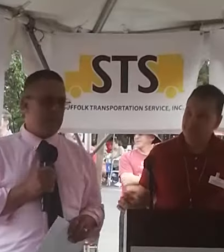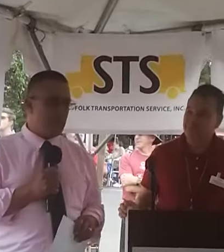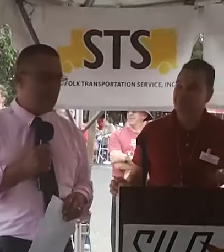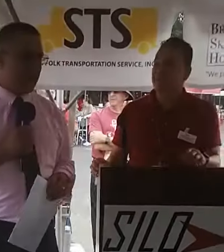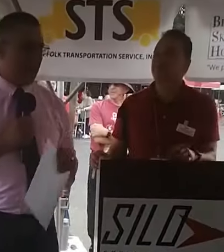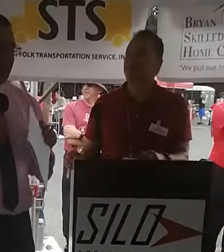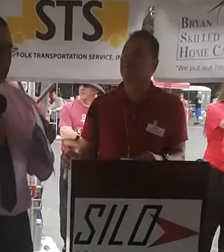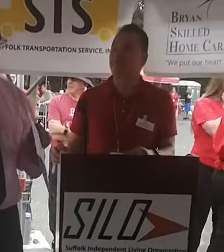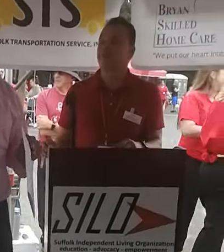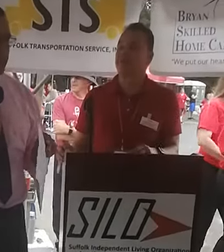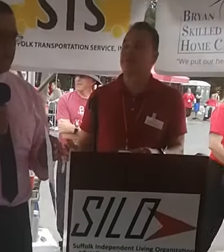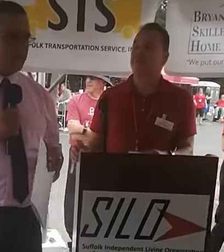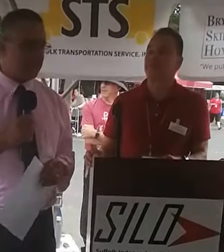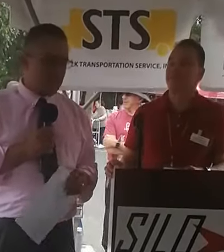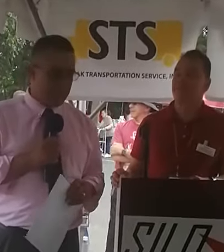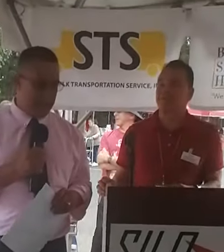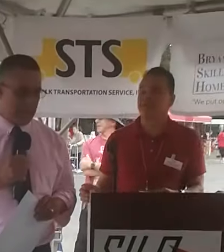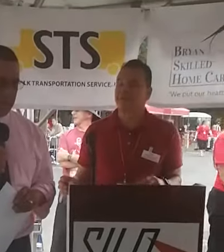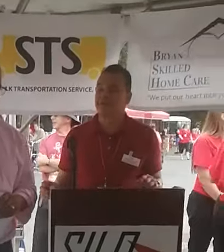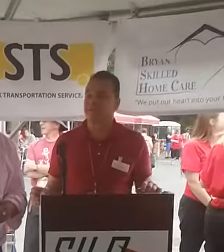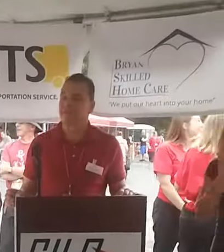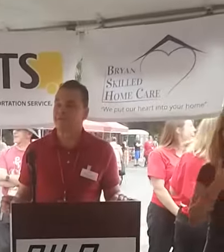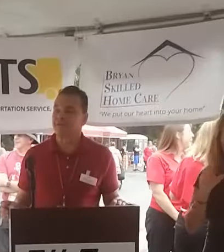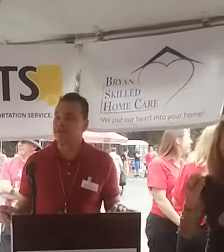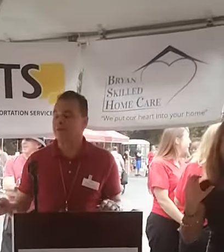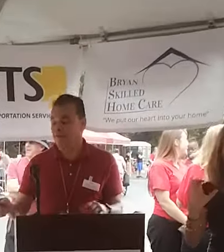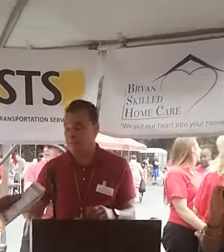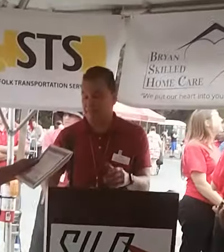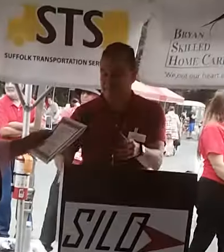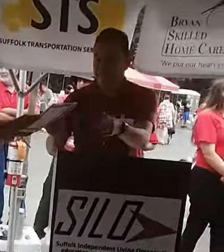in this community and throughout communities in Suffolk County.